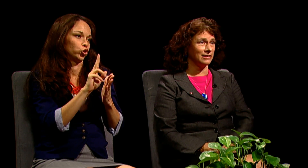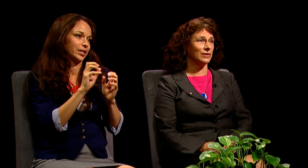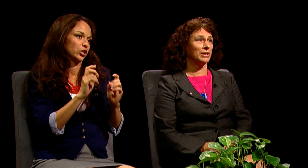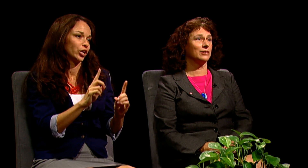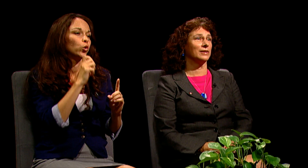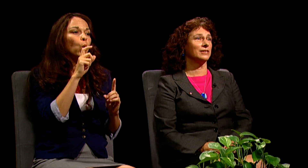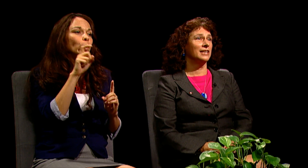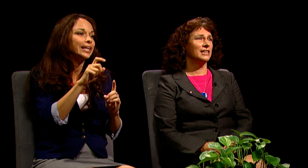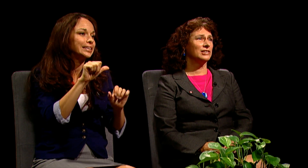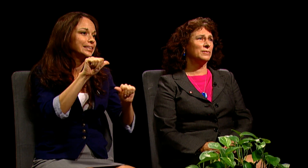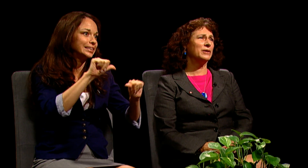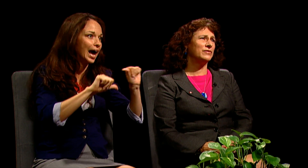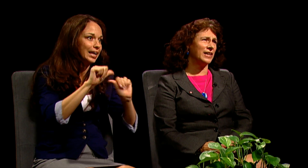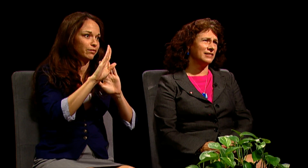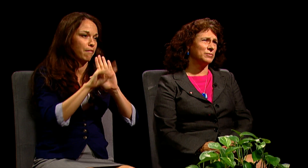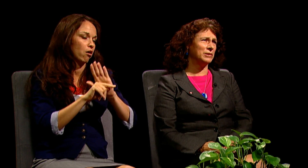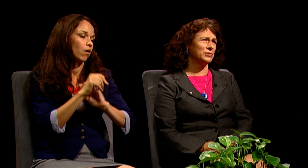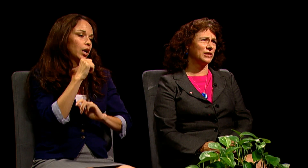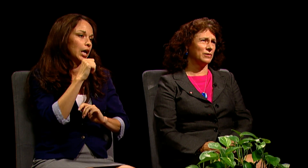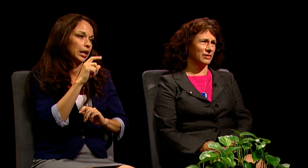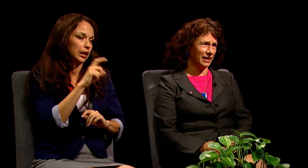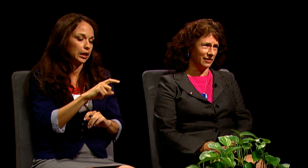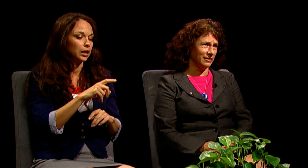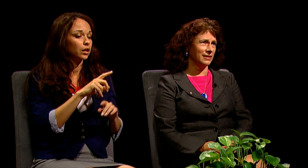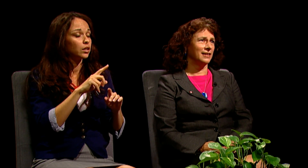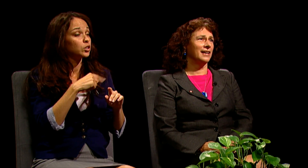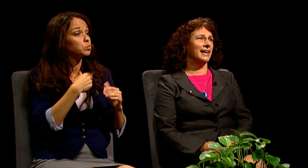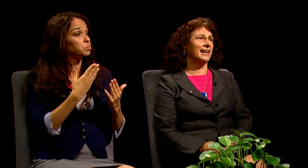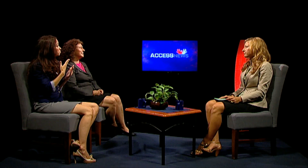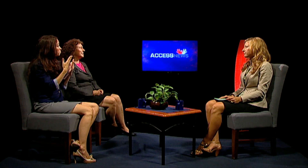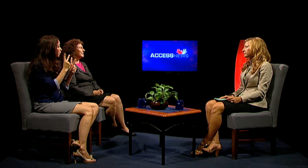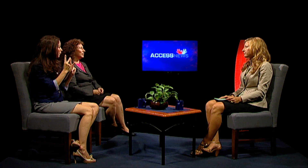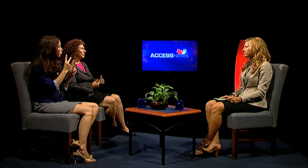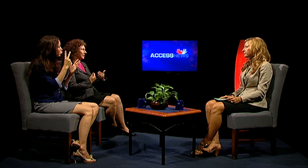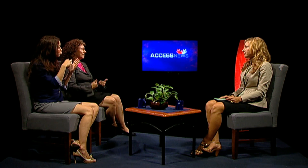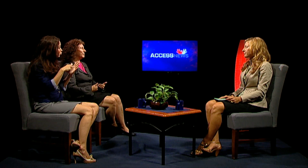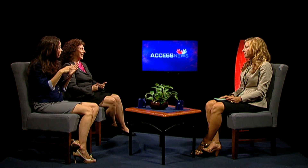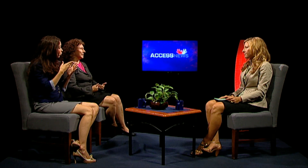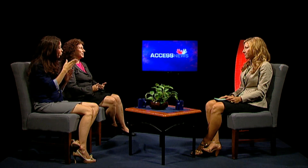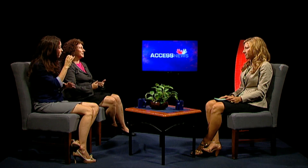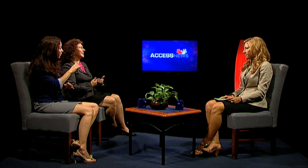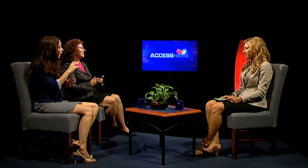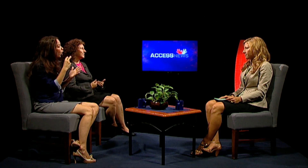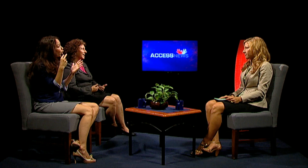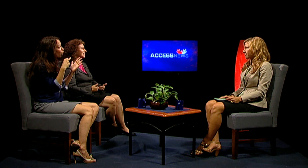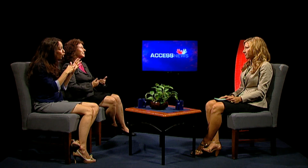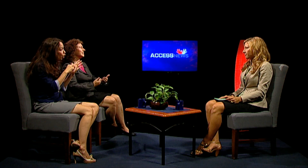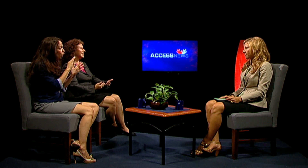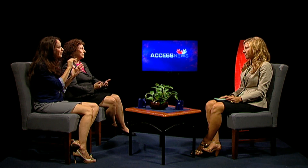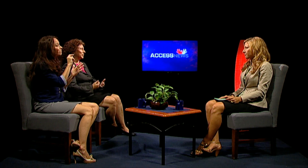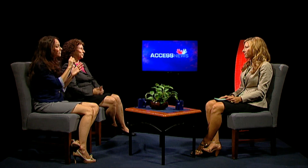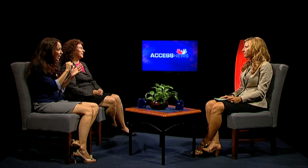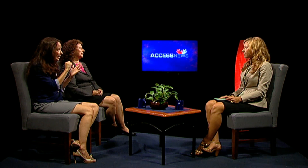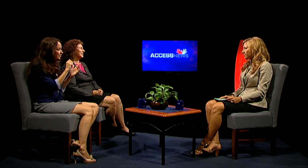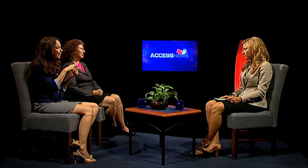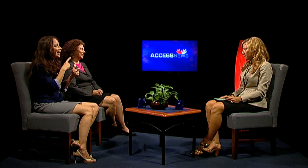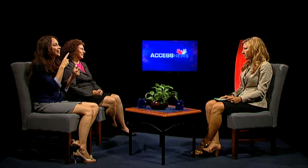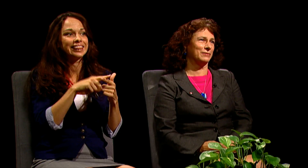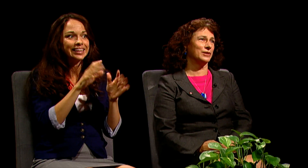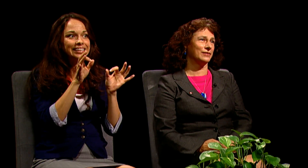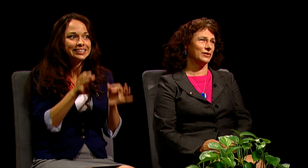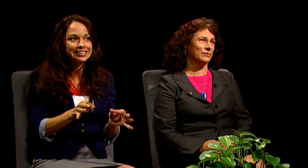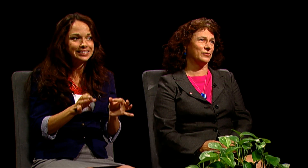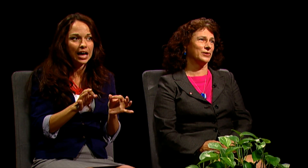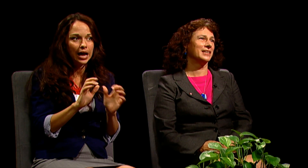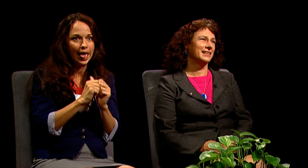any scientific background. So I would advise people to go there and look at the facts and then decide which politicians